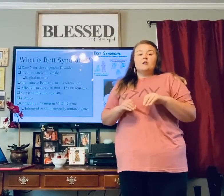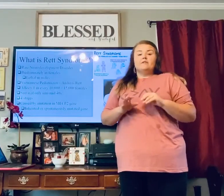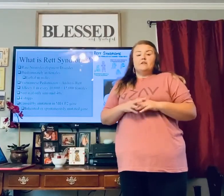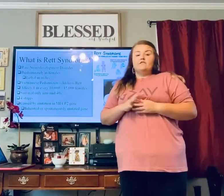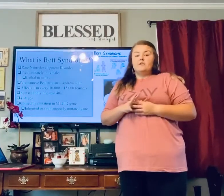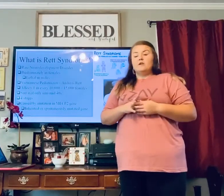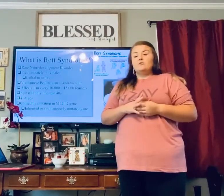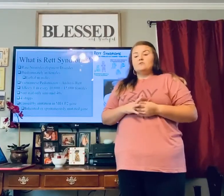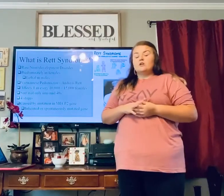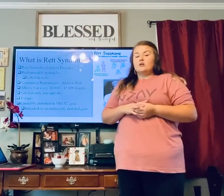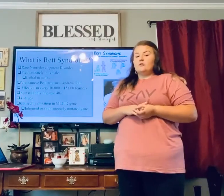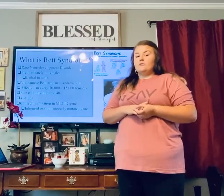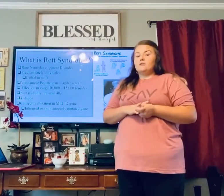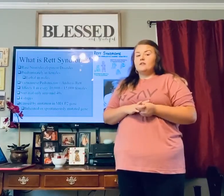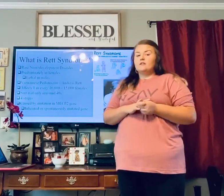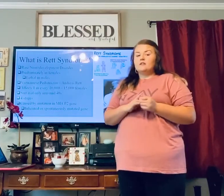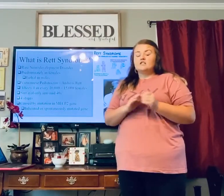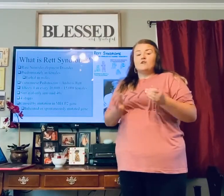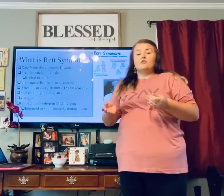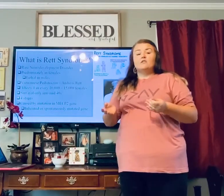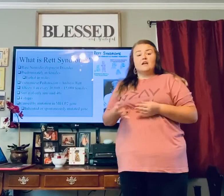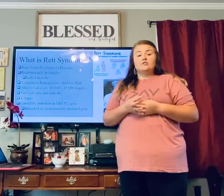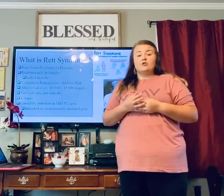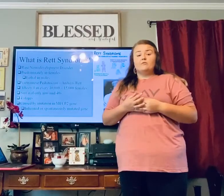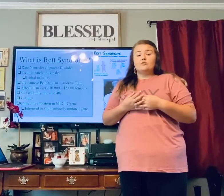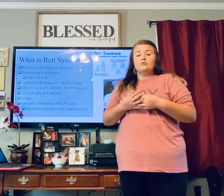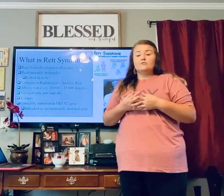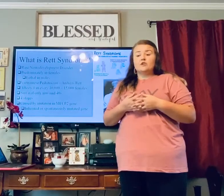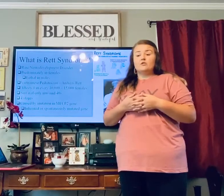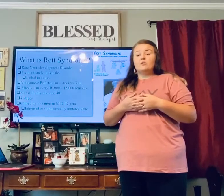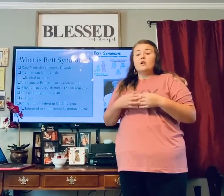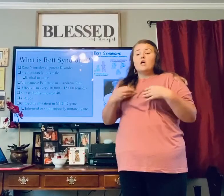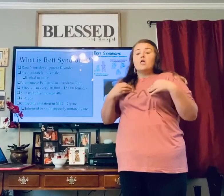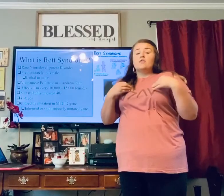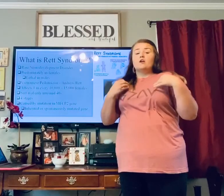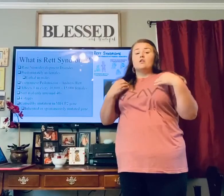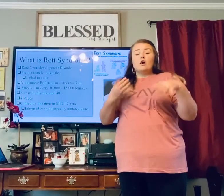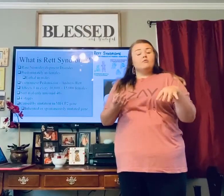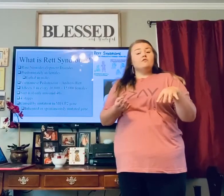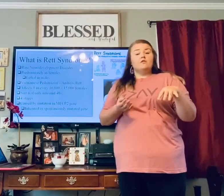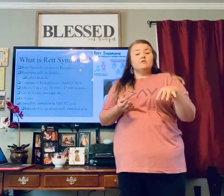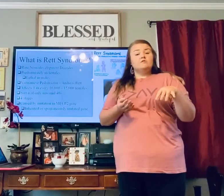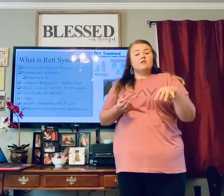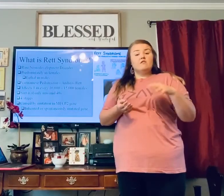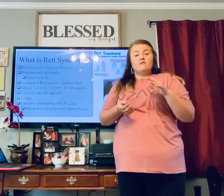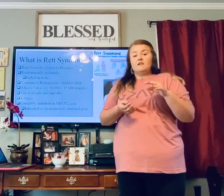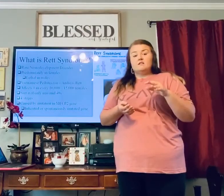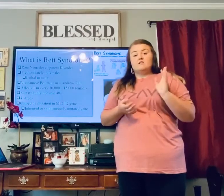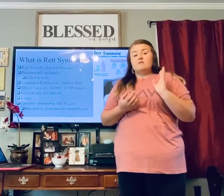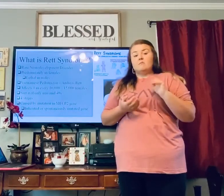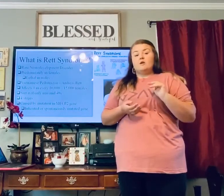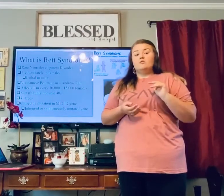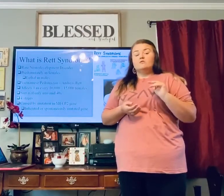predominantly females. It's found on the X chromosome, so there are a lot more females that are affected than males.